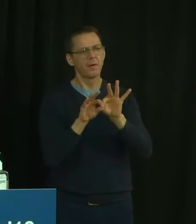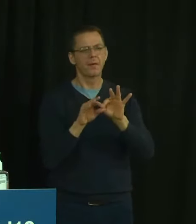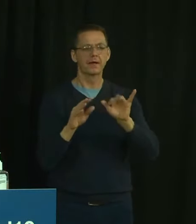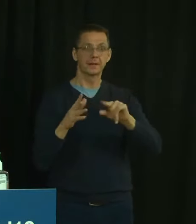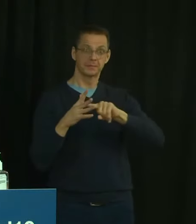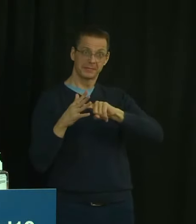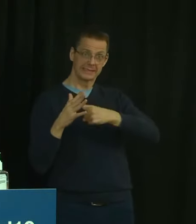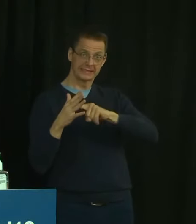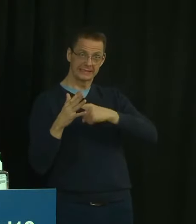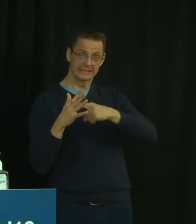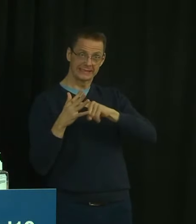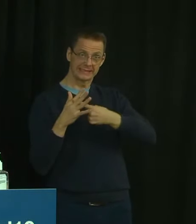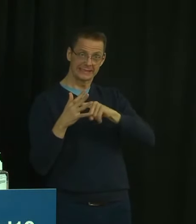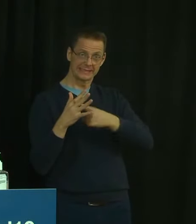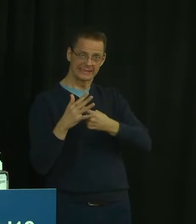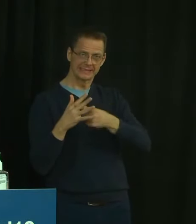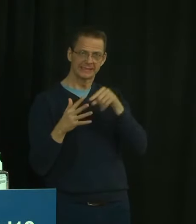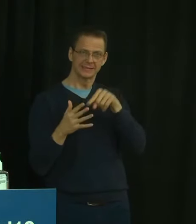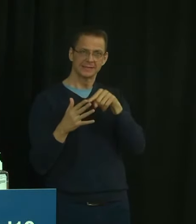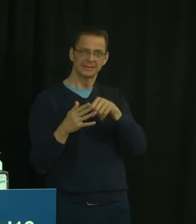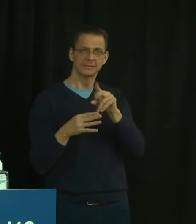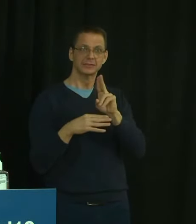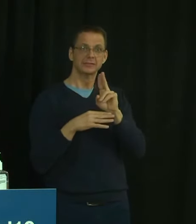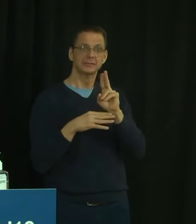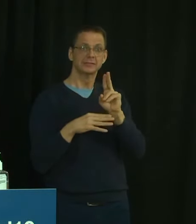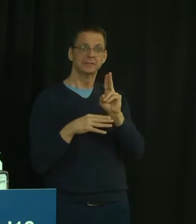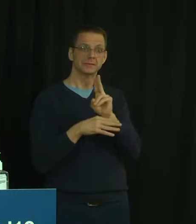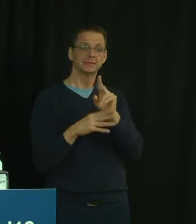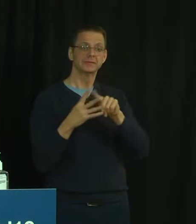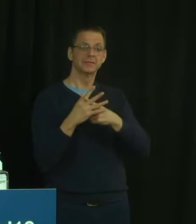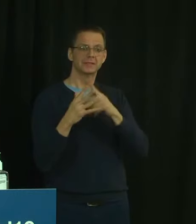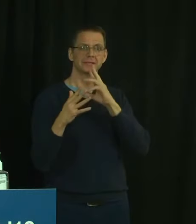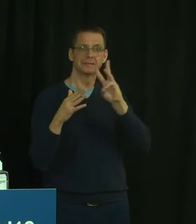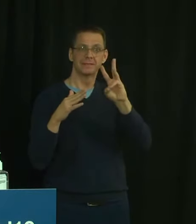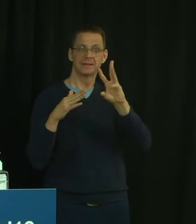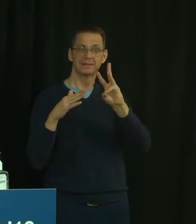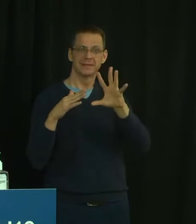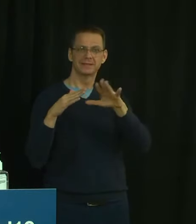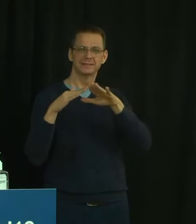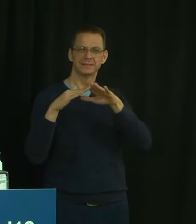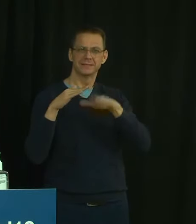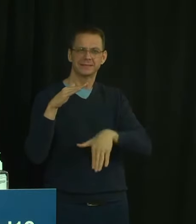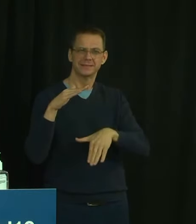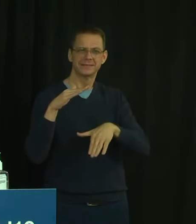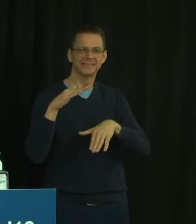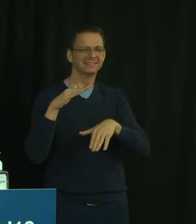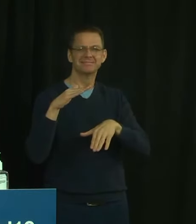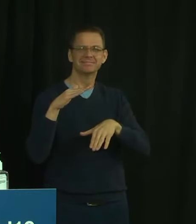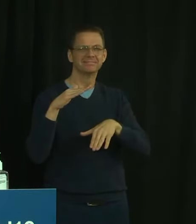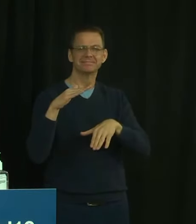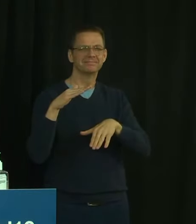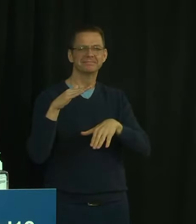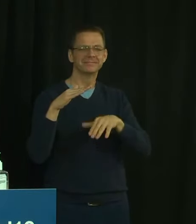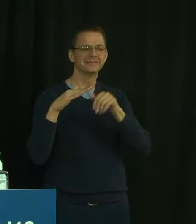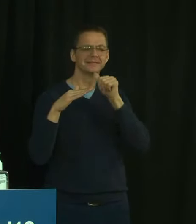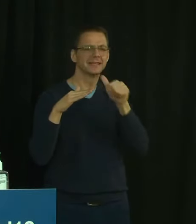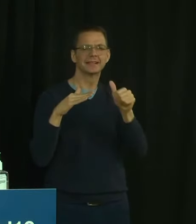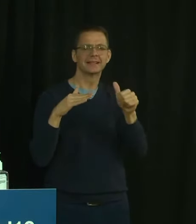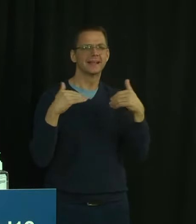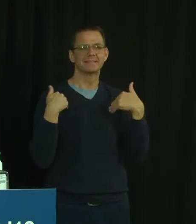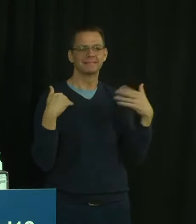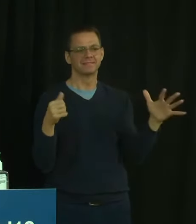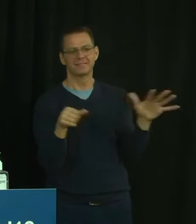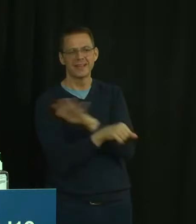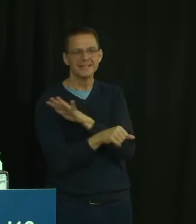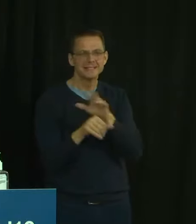for those under 65 was not based on any kind of safety issue, but rather based on a lack of information from